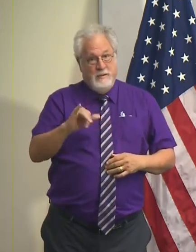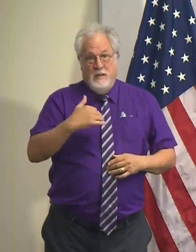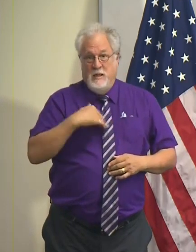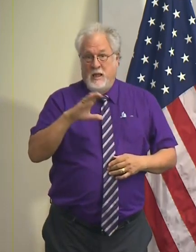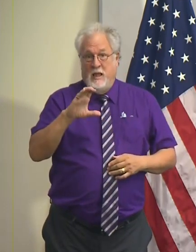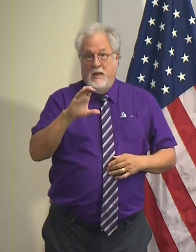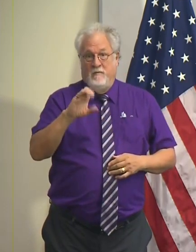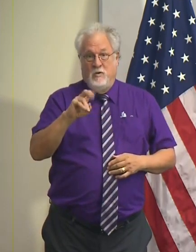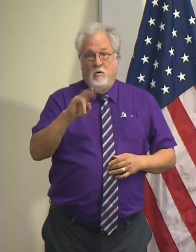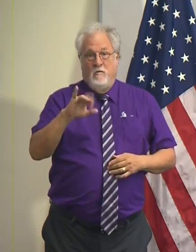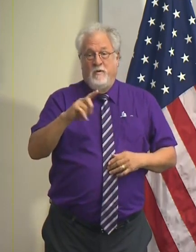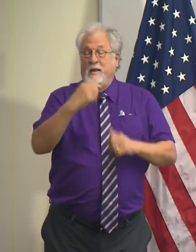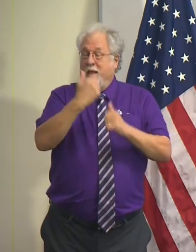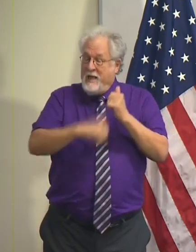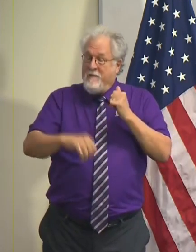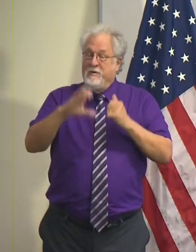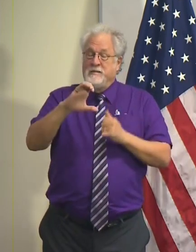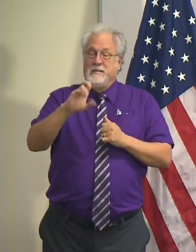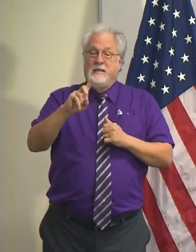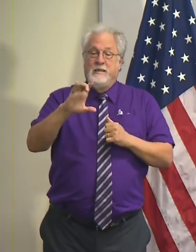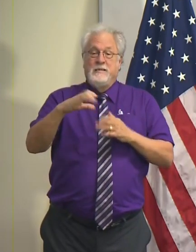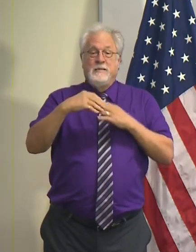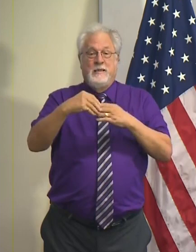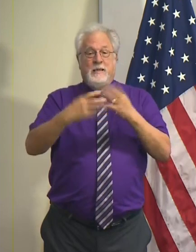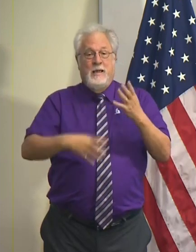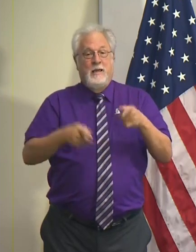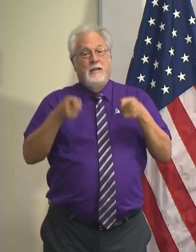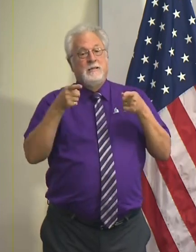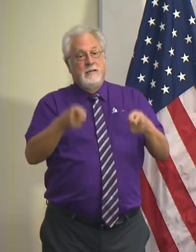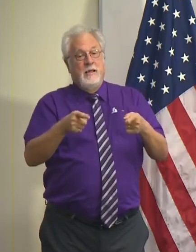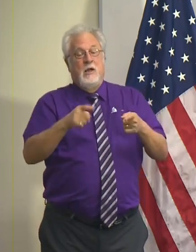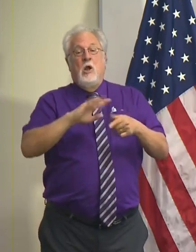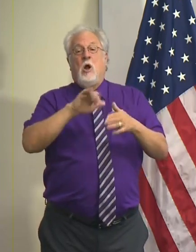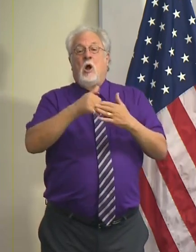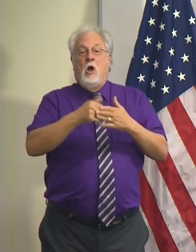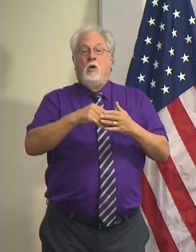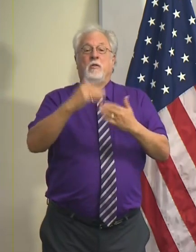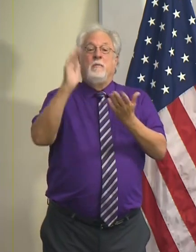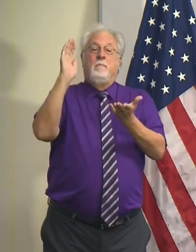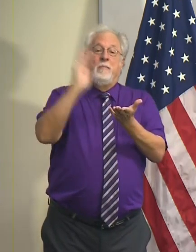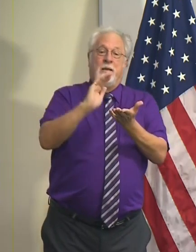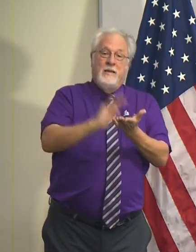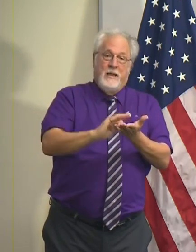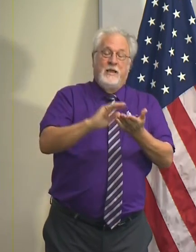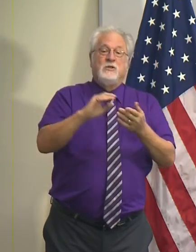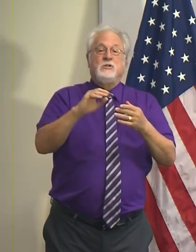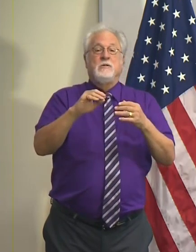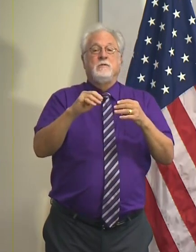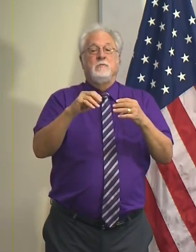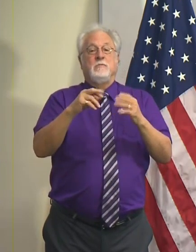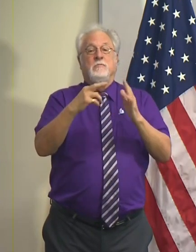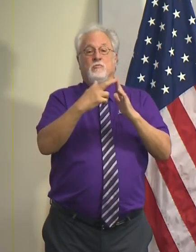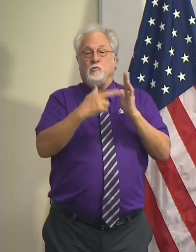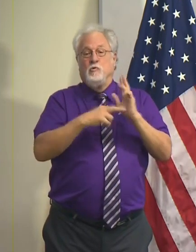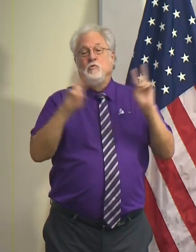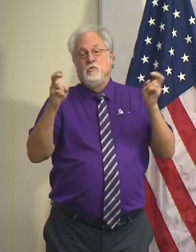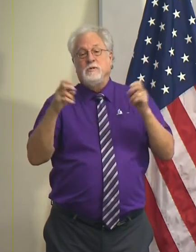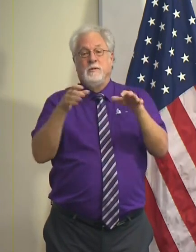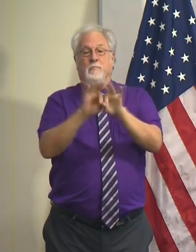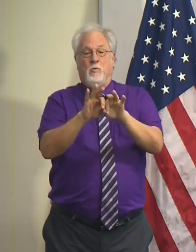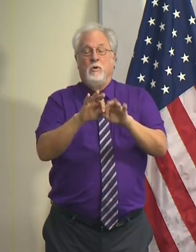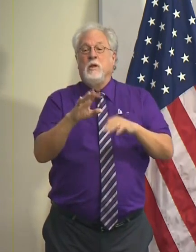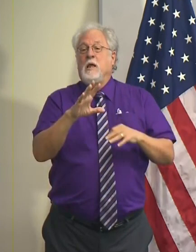Every CDC guideline remains in place. All the mitigation measures remain incredibly